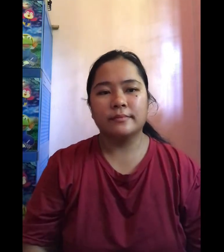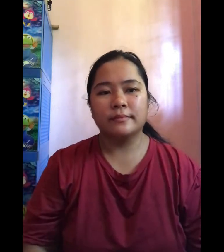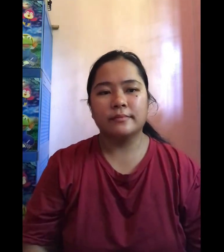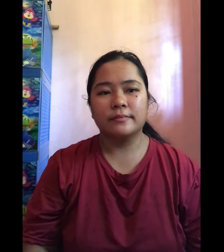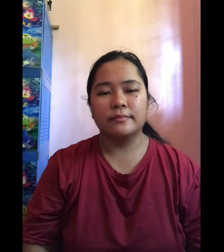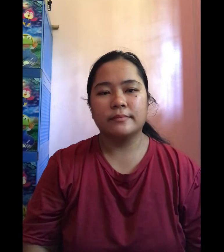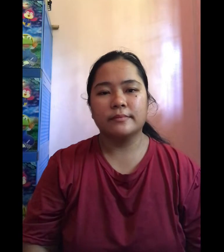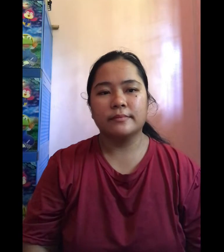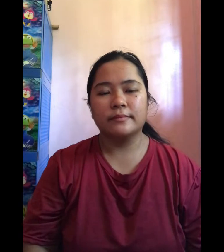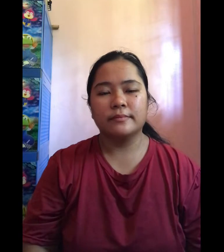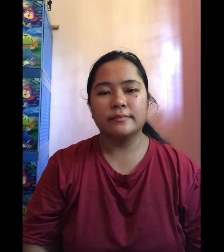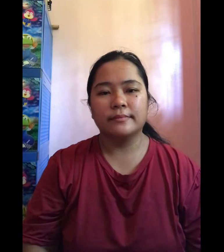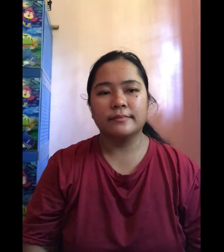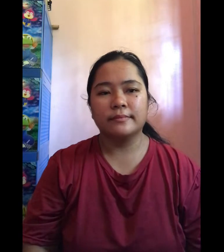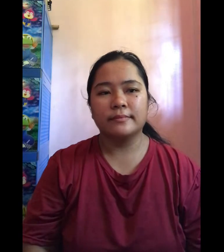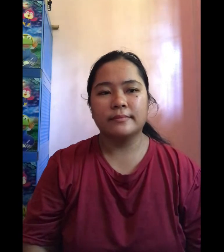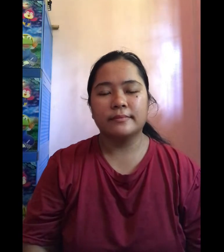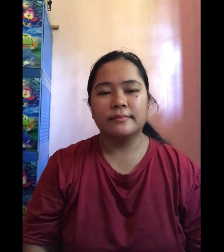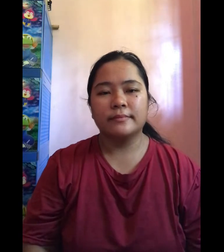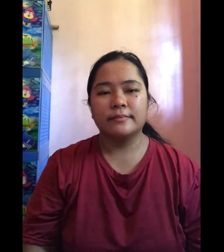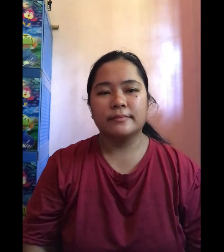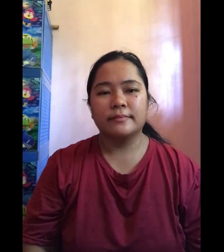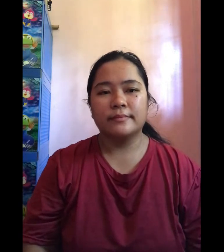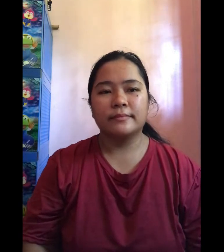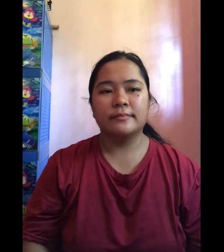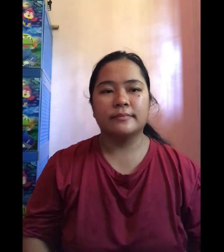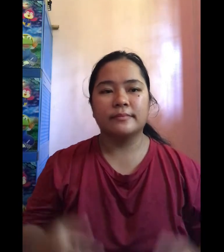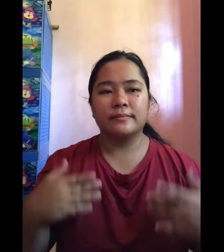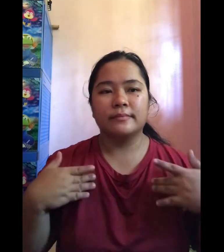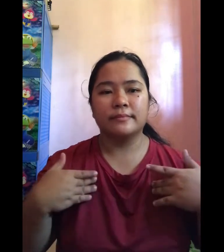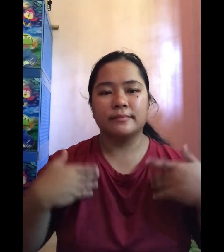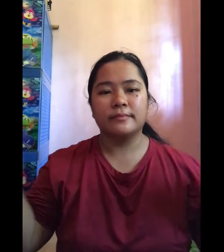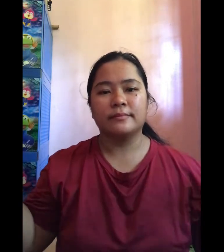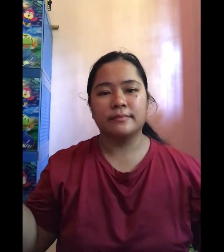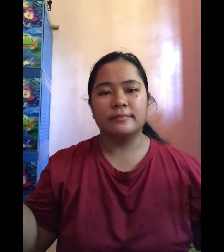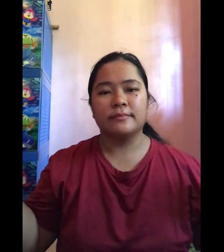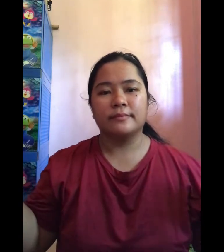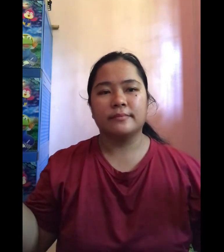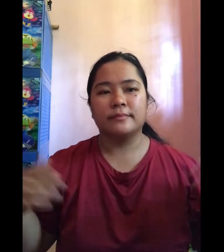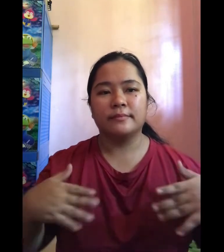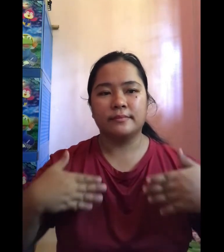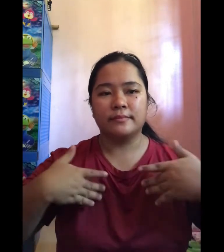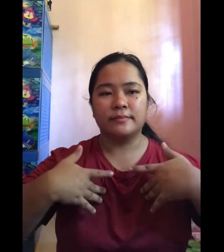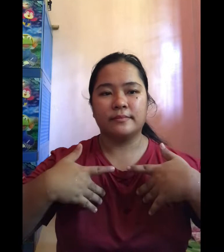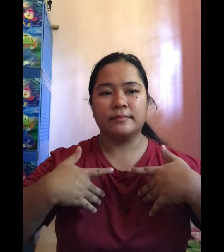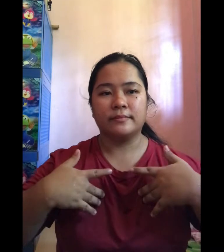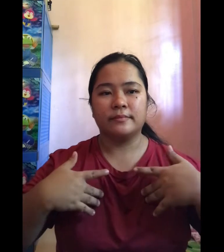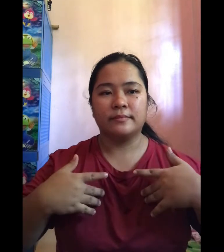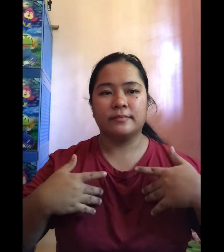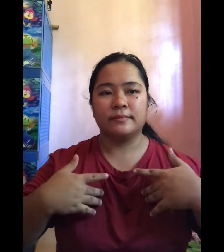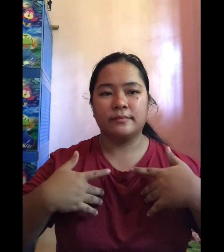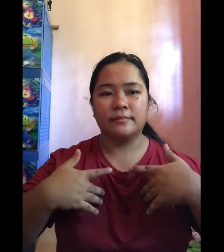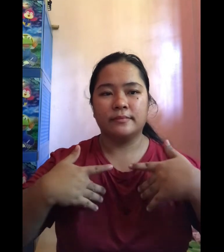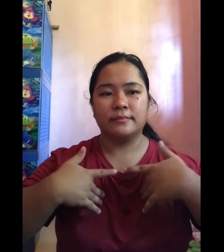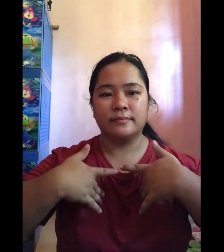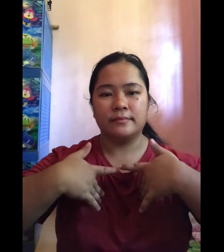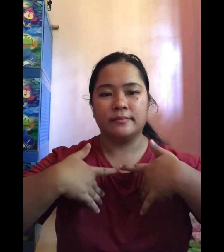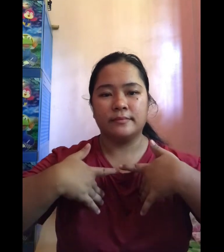that's deaf or hard of hearing, you may see some of them sign, what's up? Or they may sign it with one hand, but usually they go like, what's